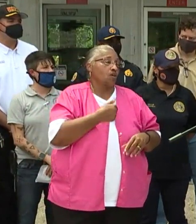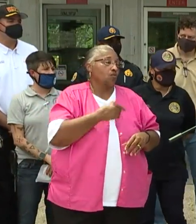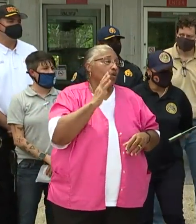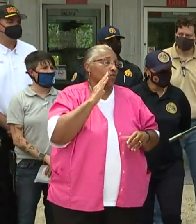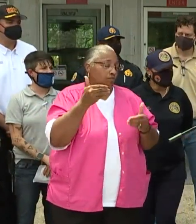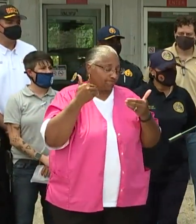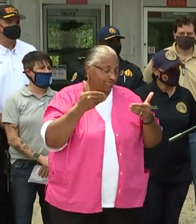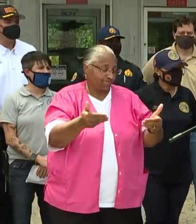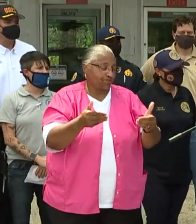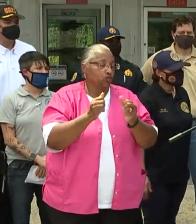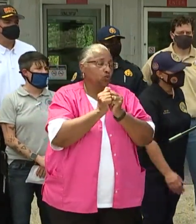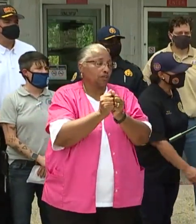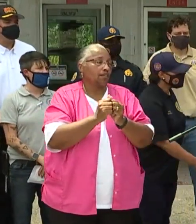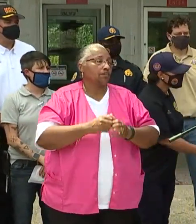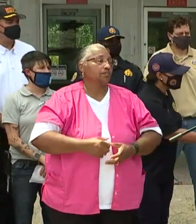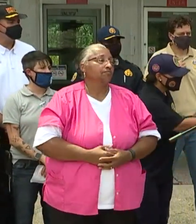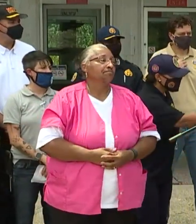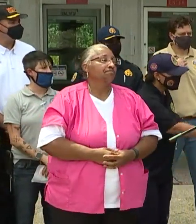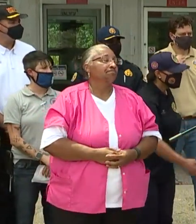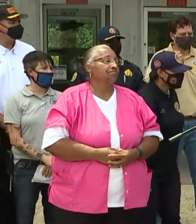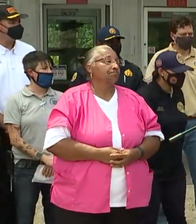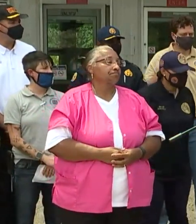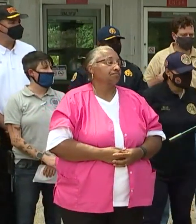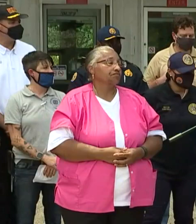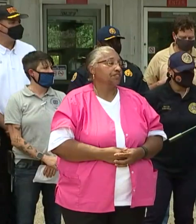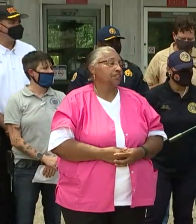you. Thank you. Councilmember.